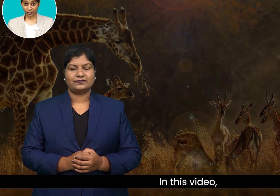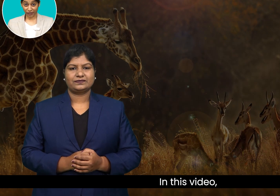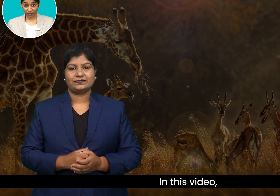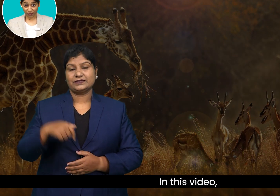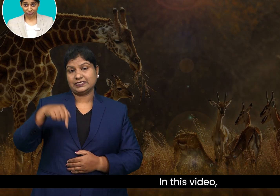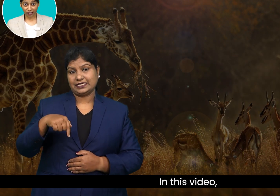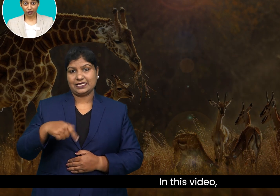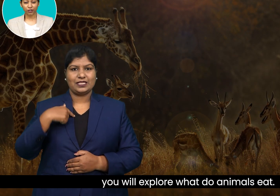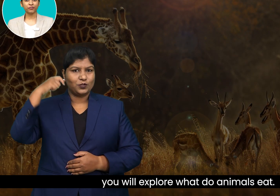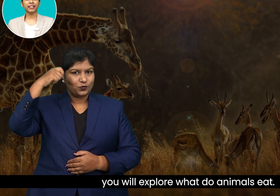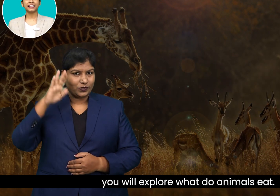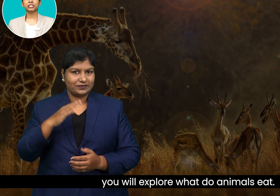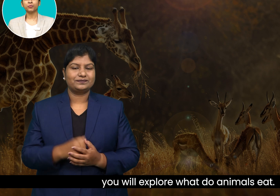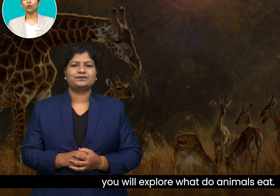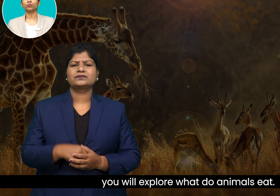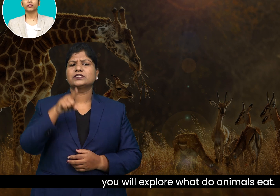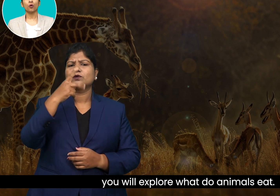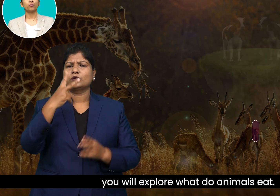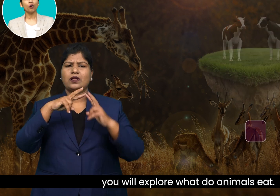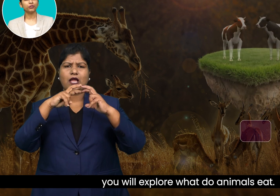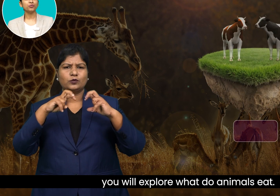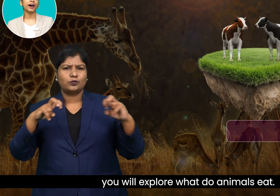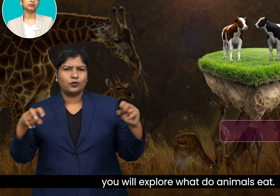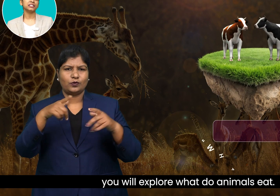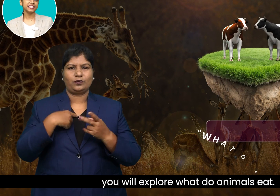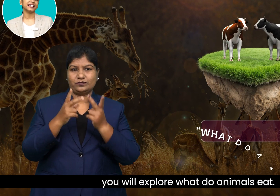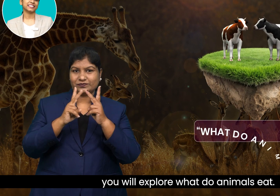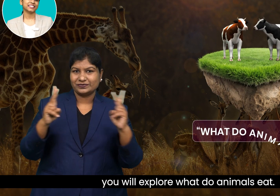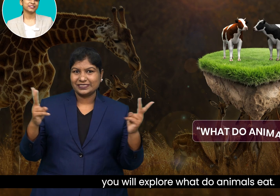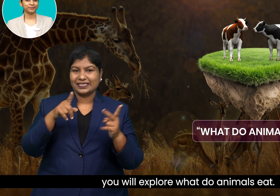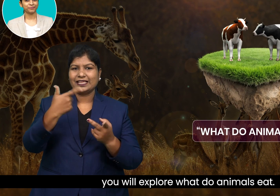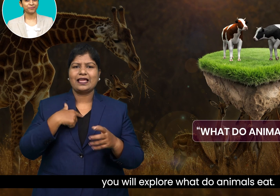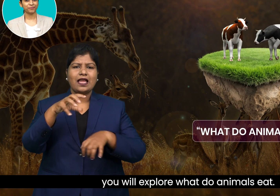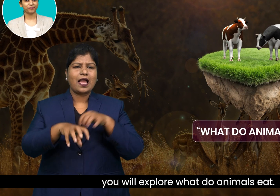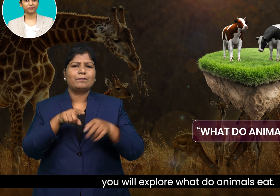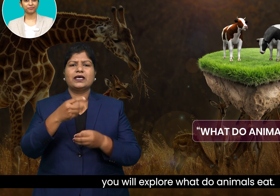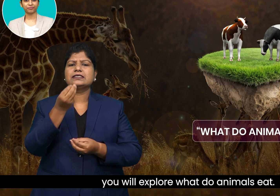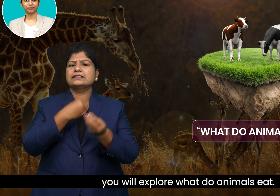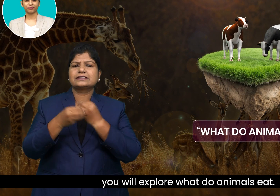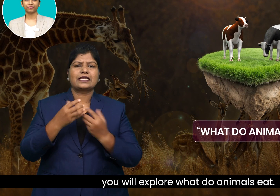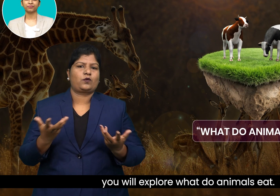In this video, you will explore what do animals eat,